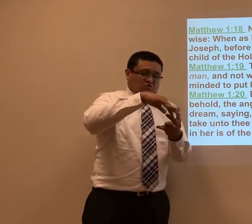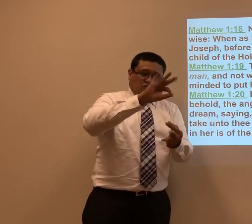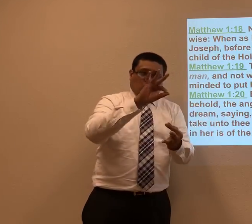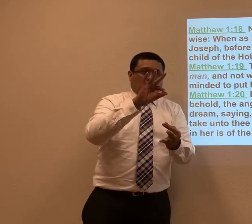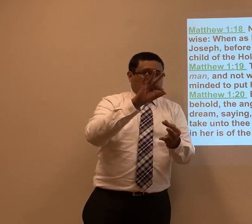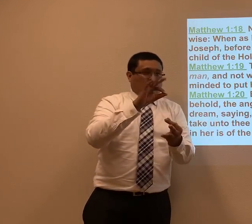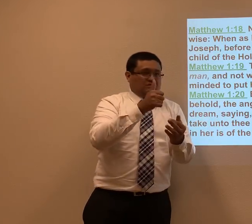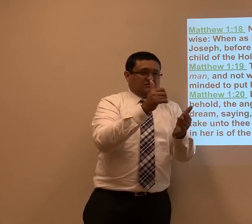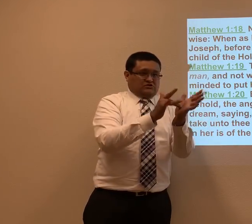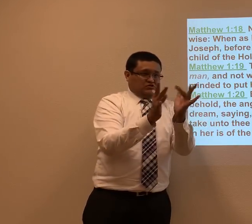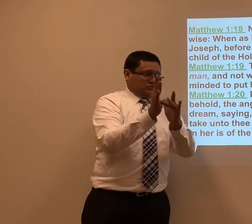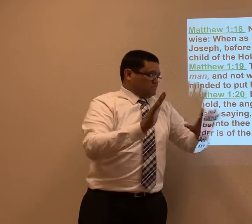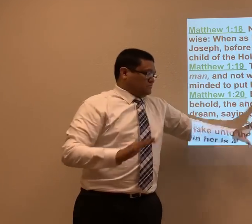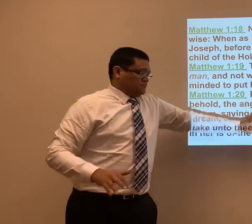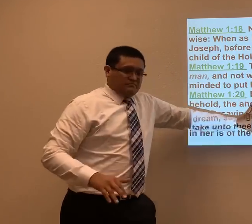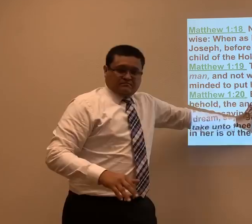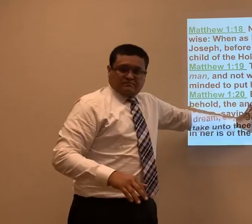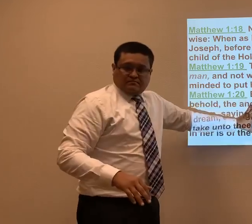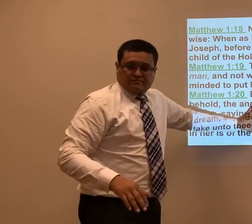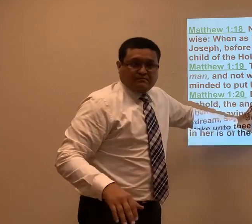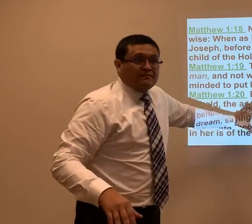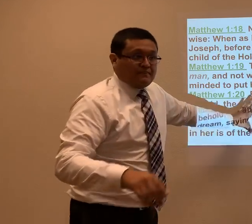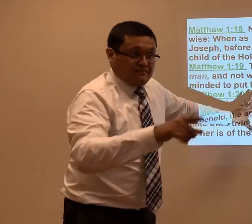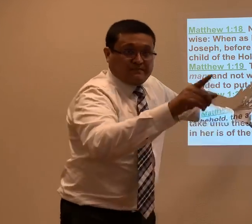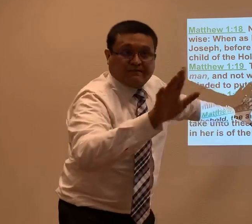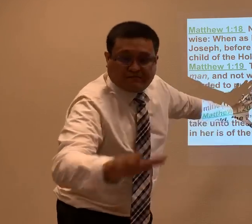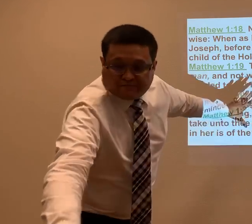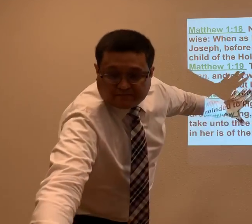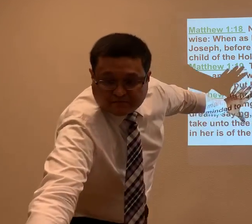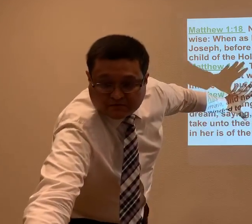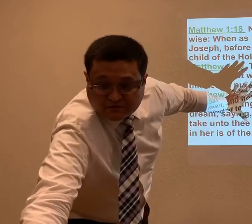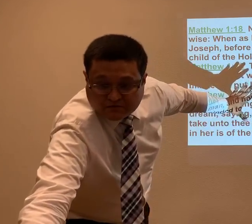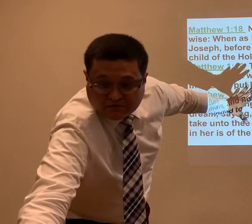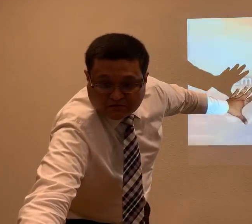18, 19, 20, is talking about the Holy Ghost, which is Jesus, as Jesus.